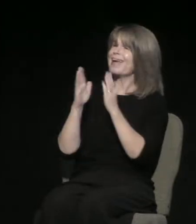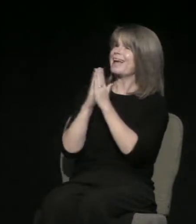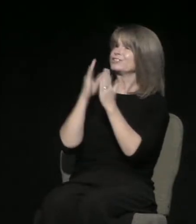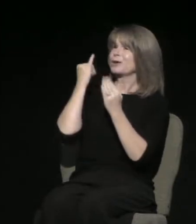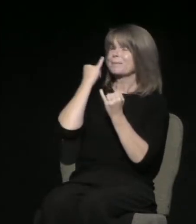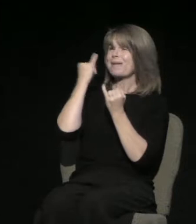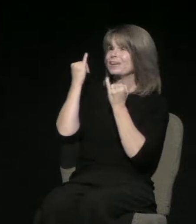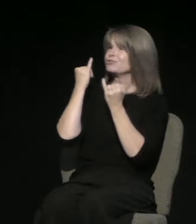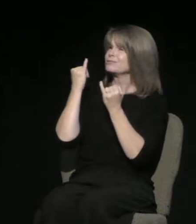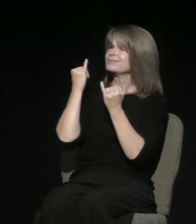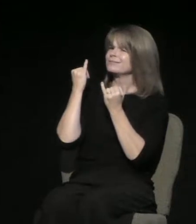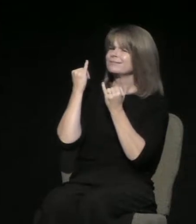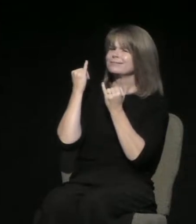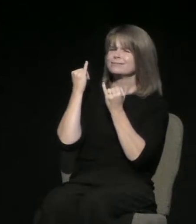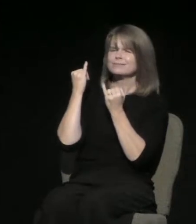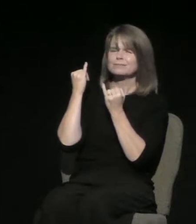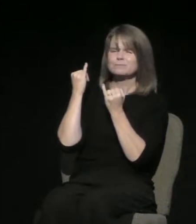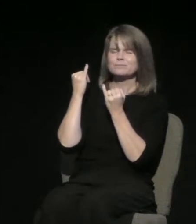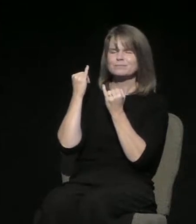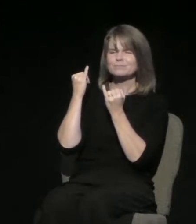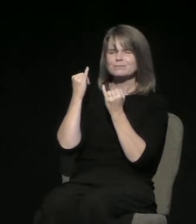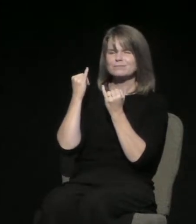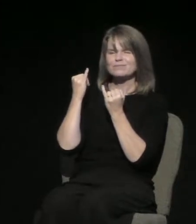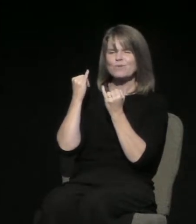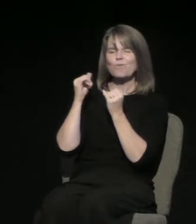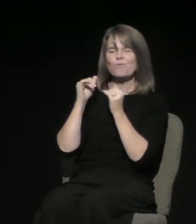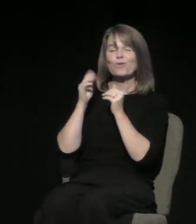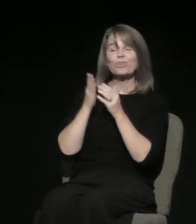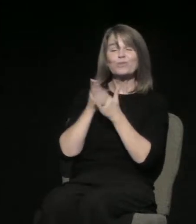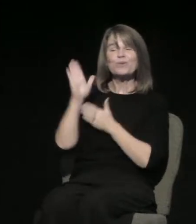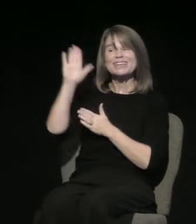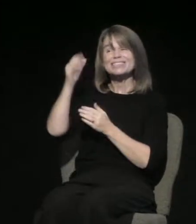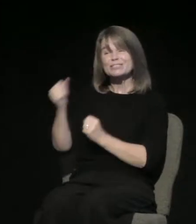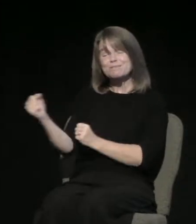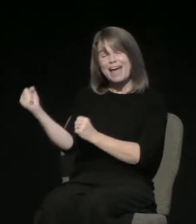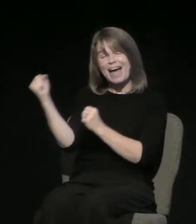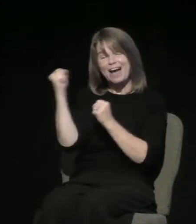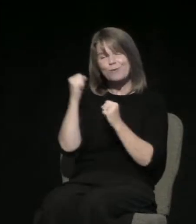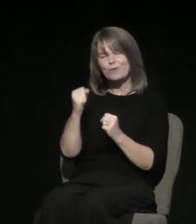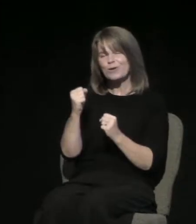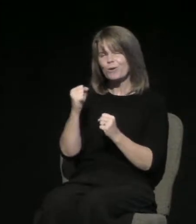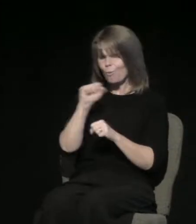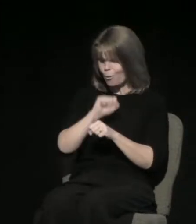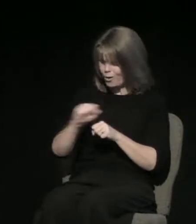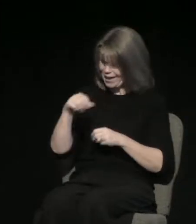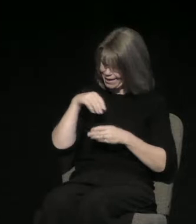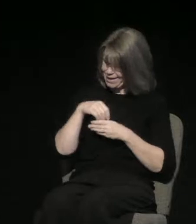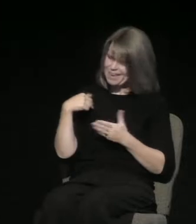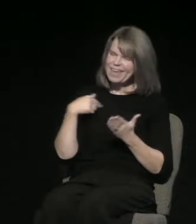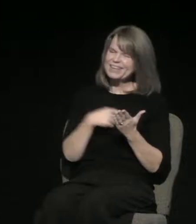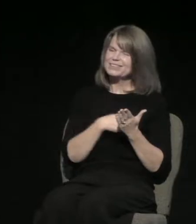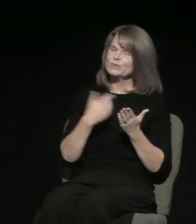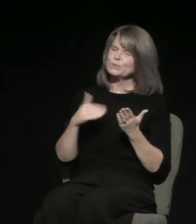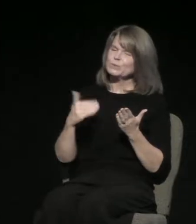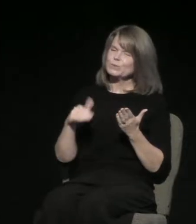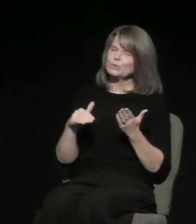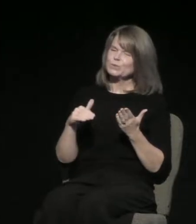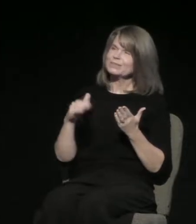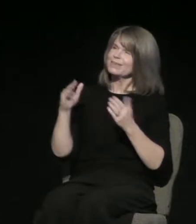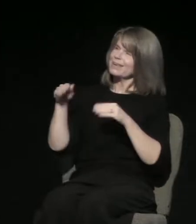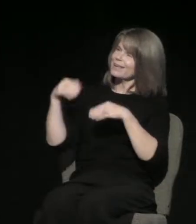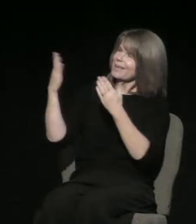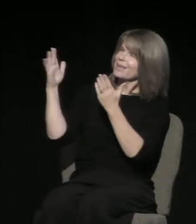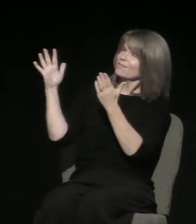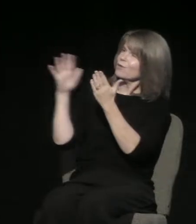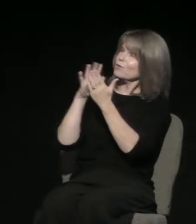Imagine According To His Power That Is At Work Within Us To Him